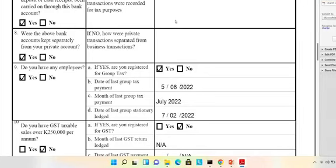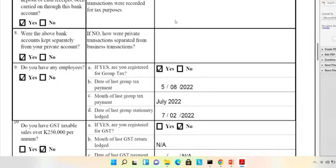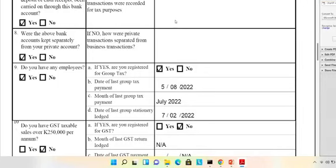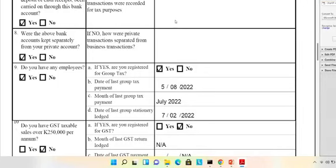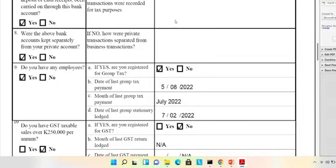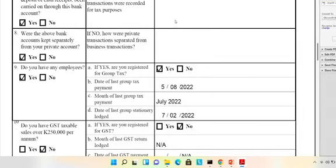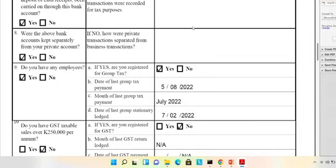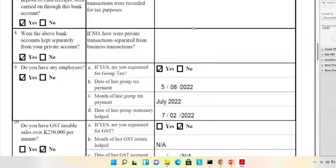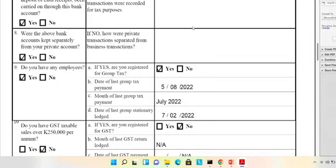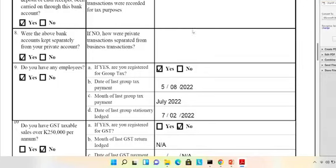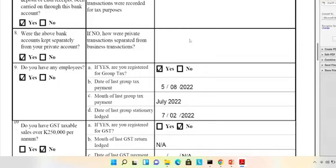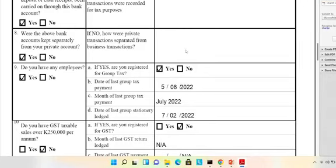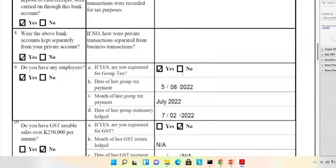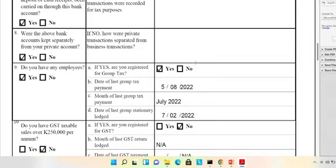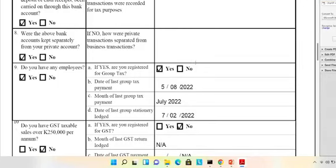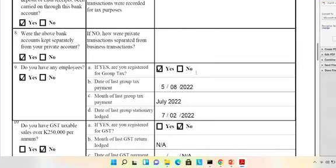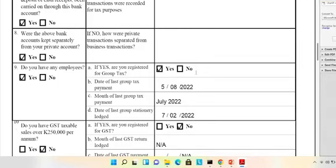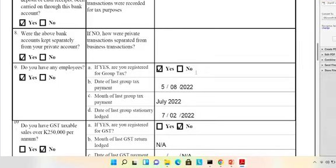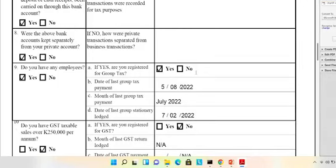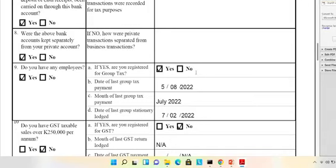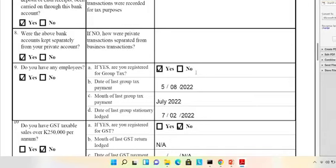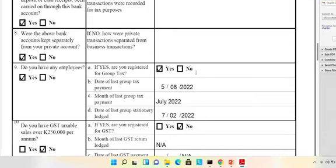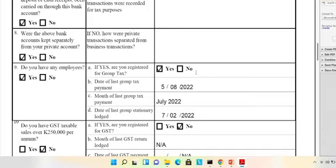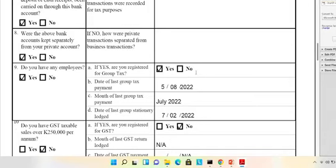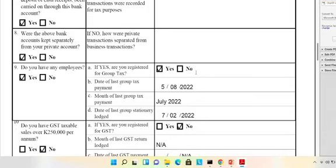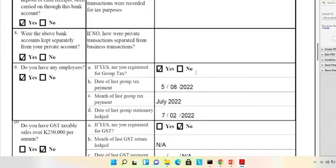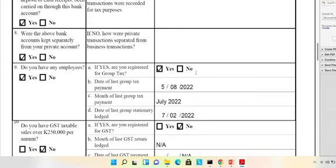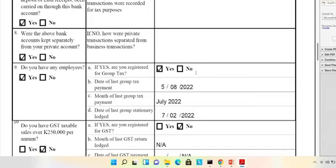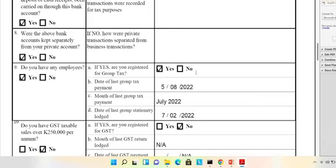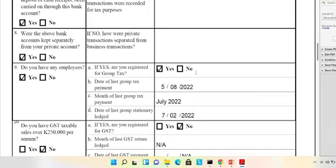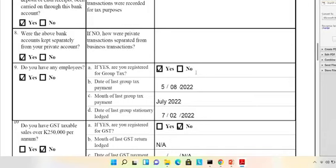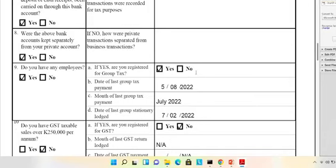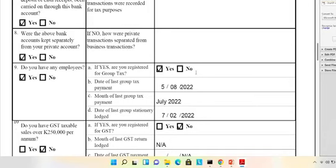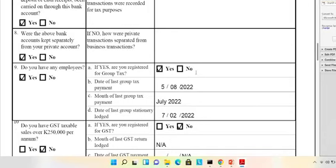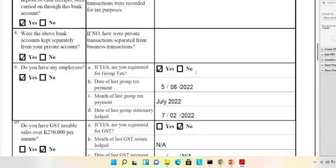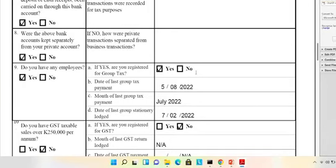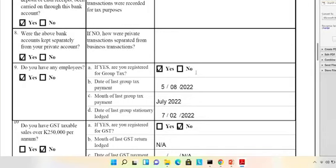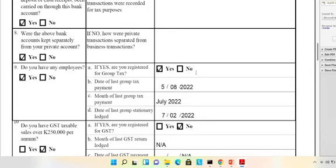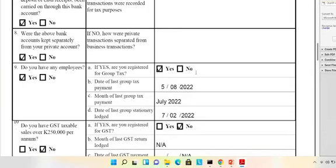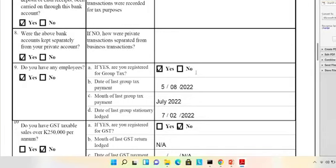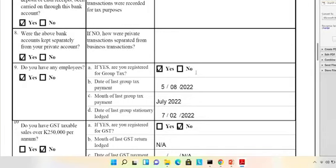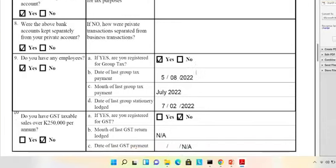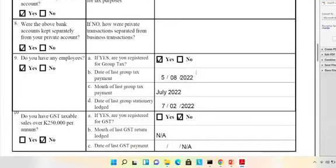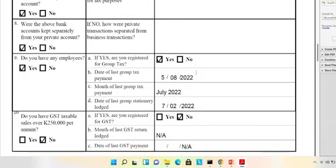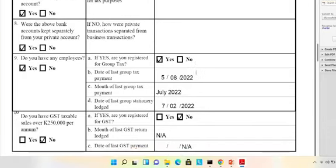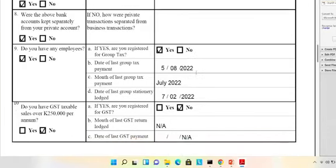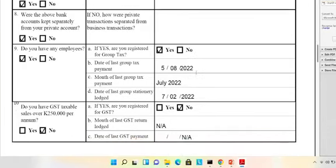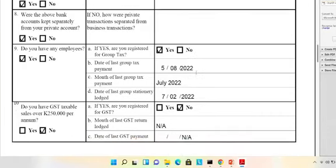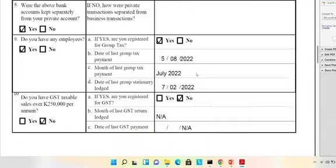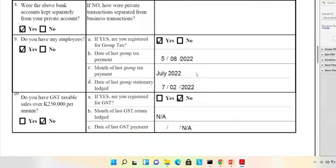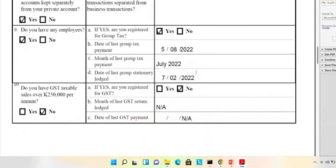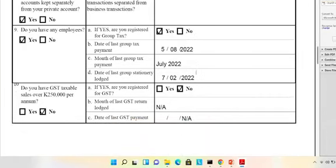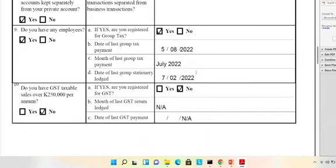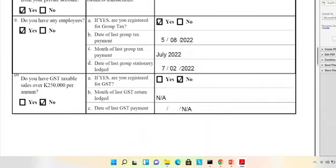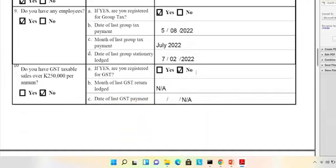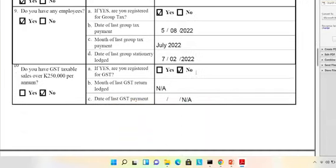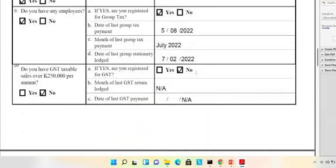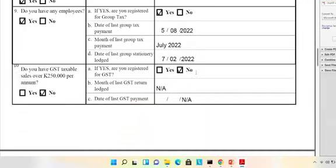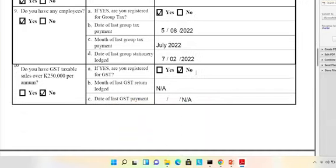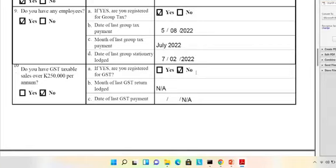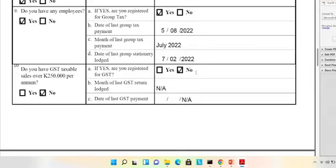Okay, you also asked if you have employees. Okay, if you have employees, you indicate yes. If not, you say